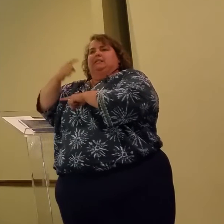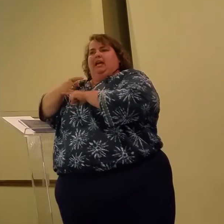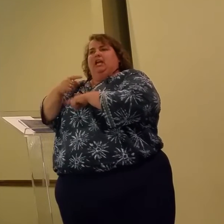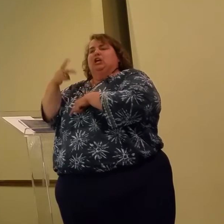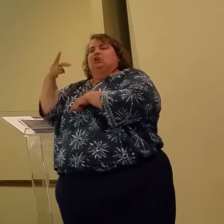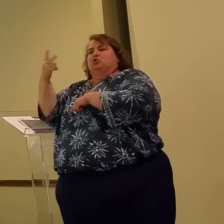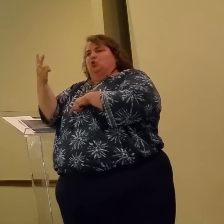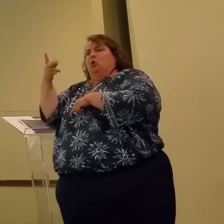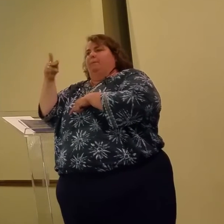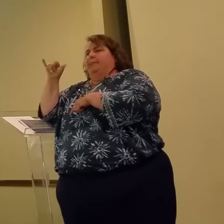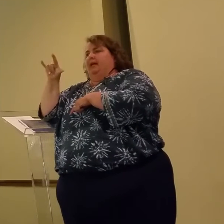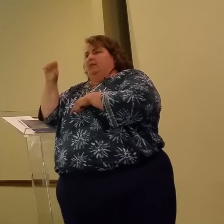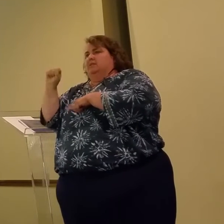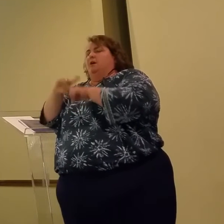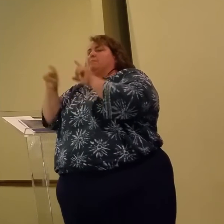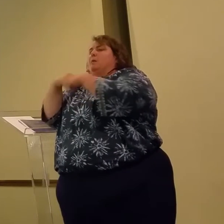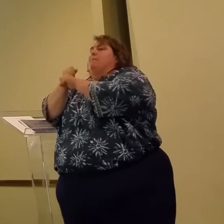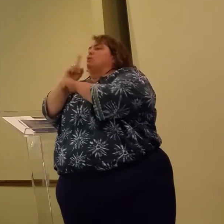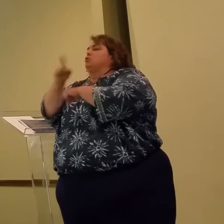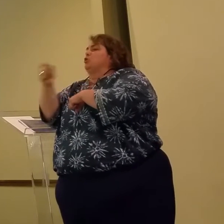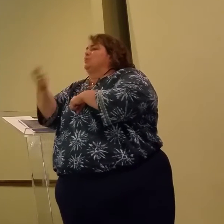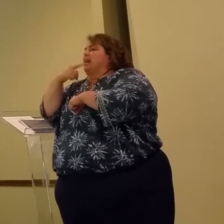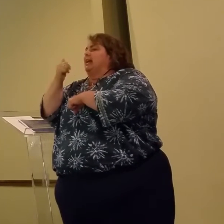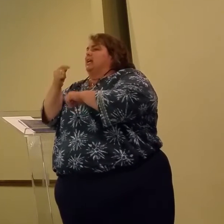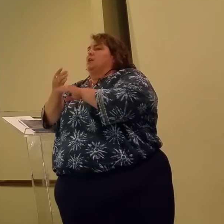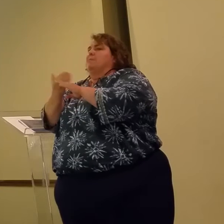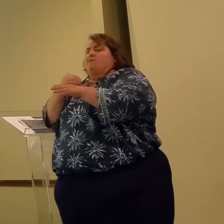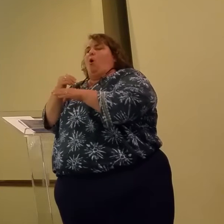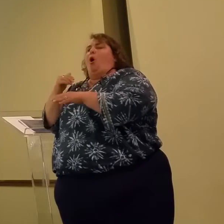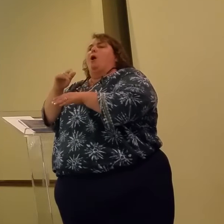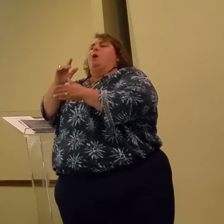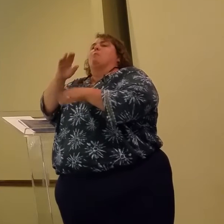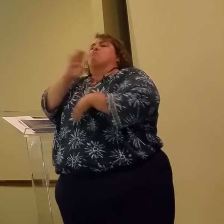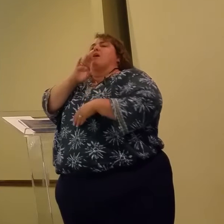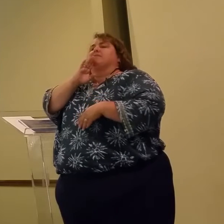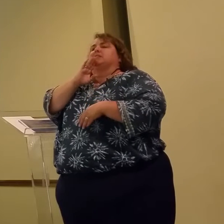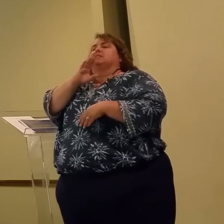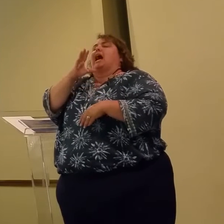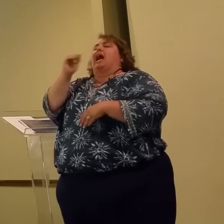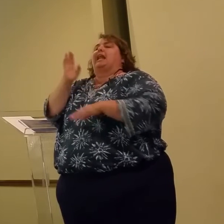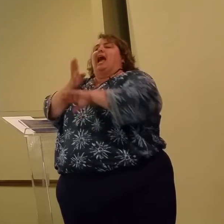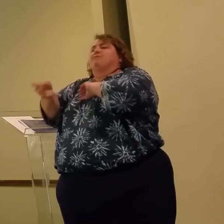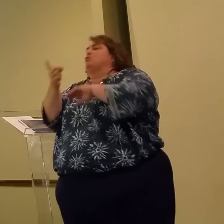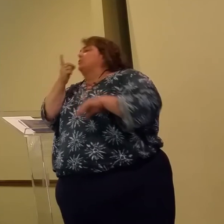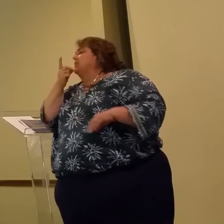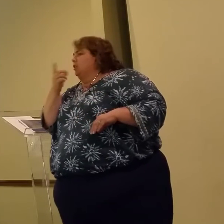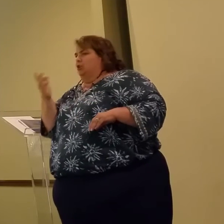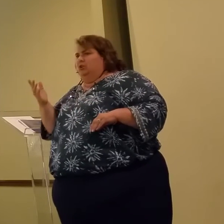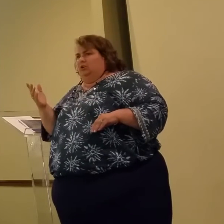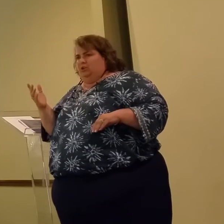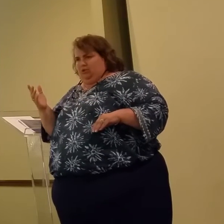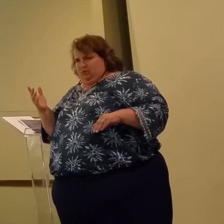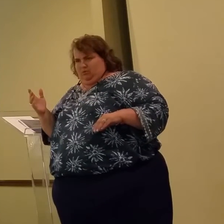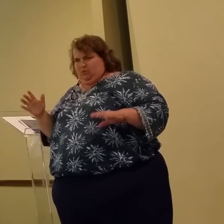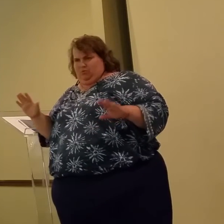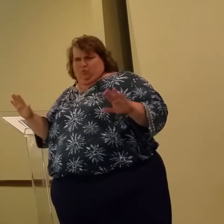3 times a day, 2 pills, to make sure you take it before breakfast and after dinner,